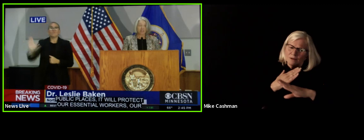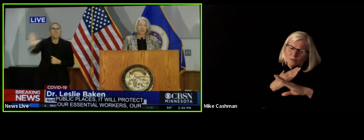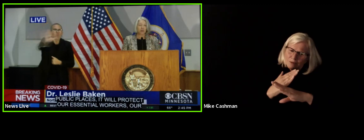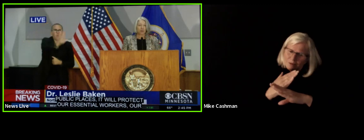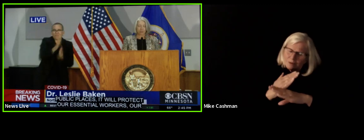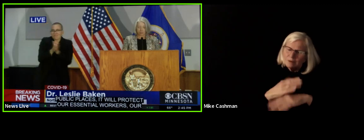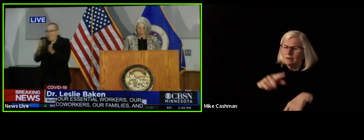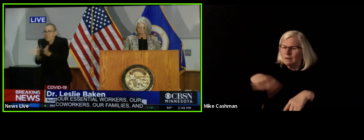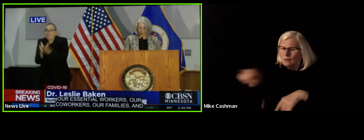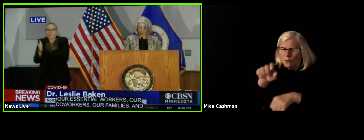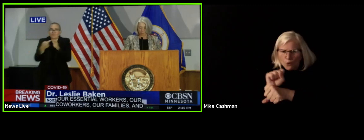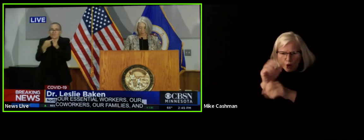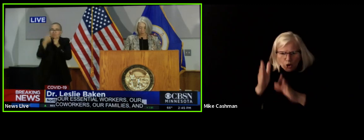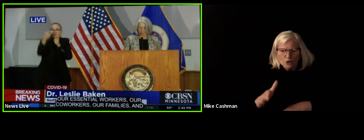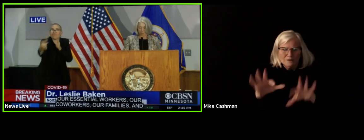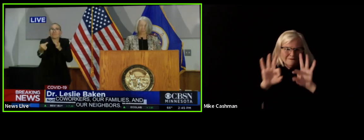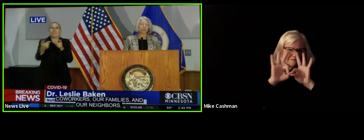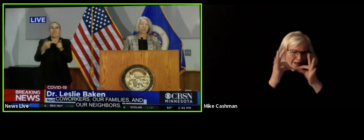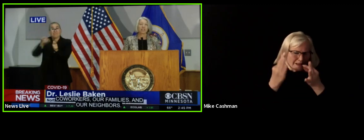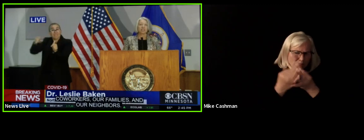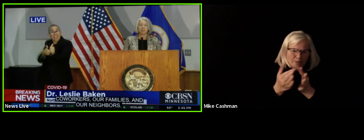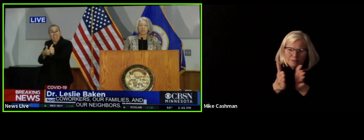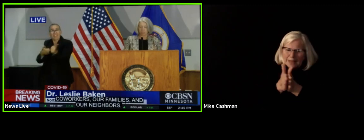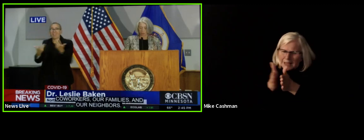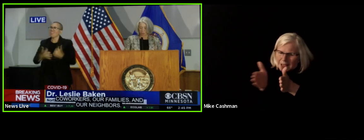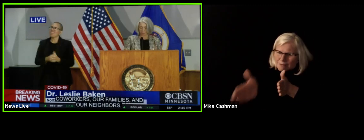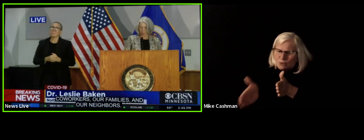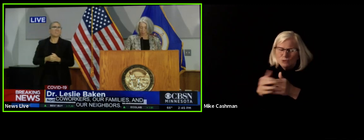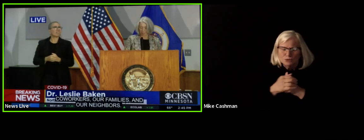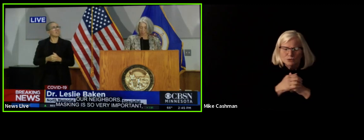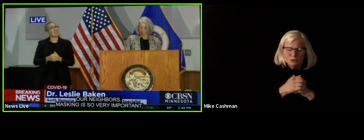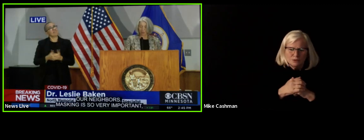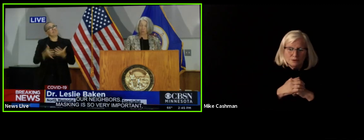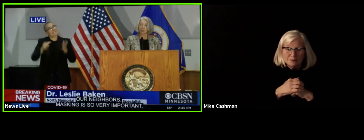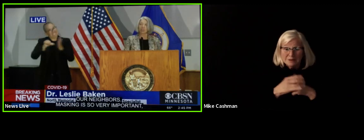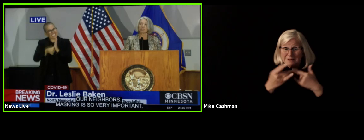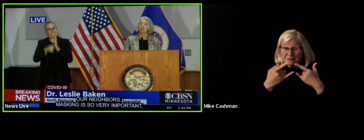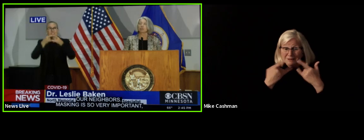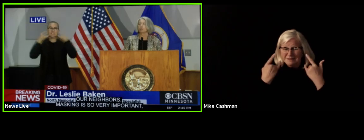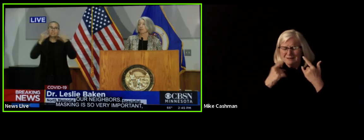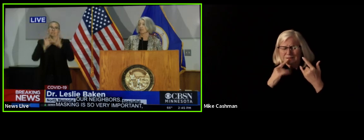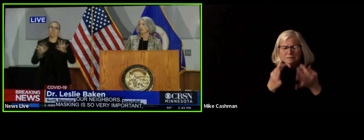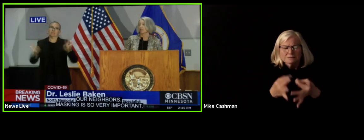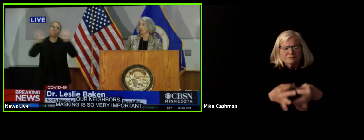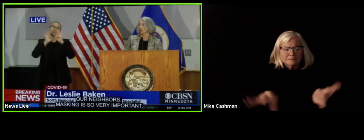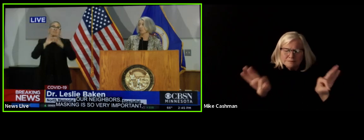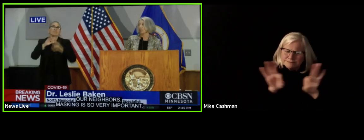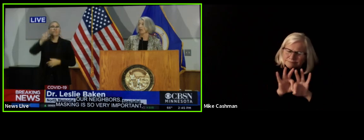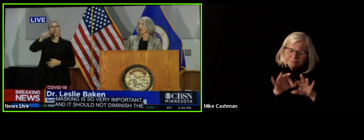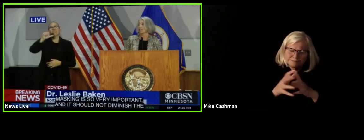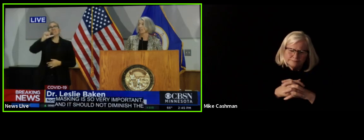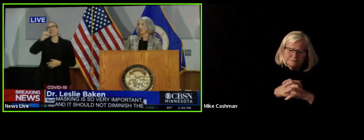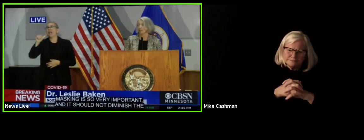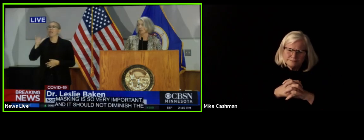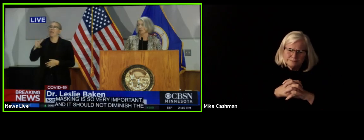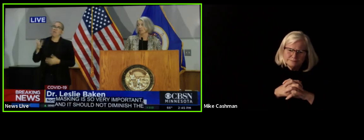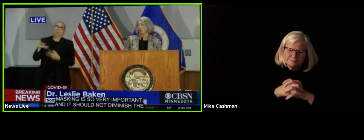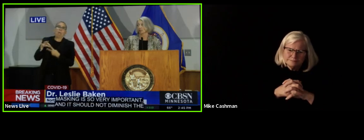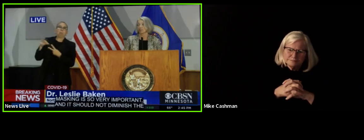Masking is so very important and should not diminish the other potential spread of the virus by